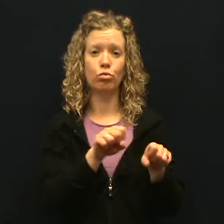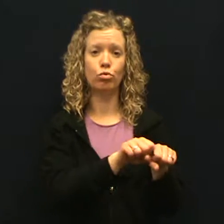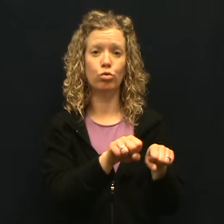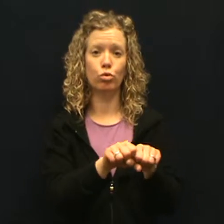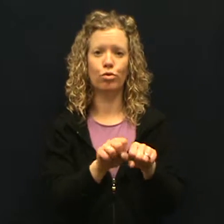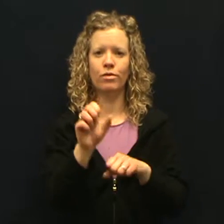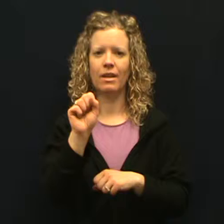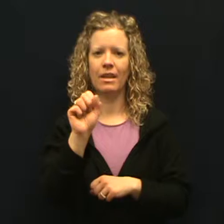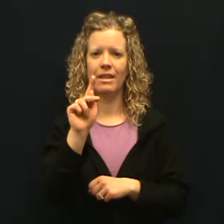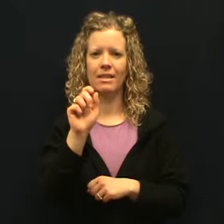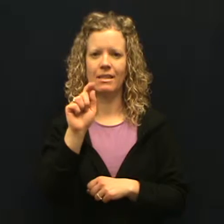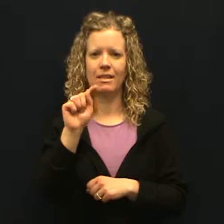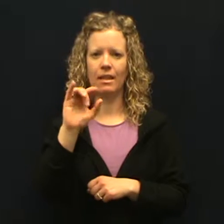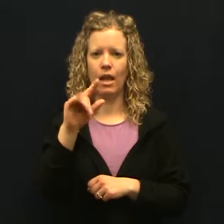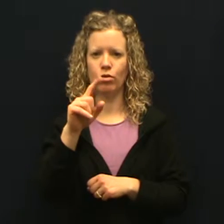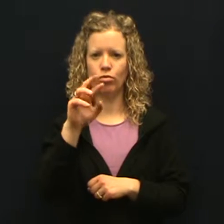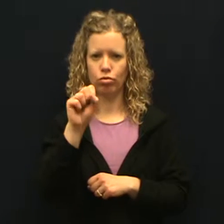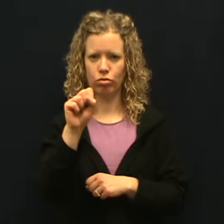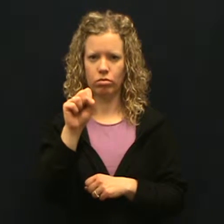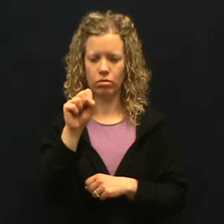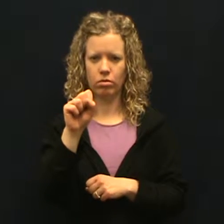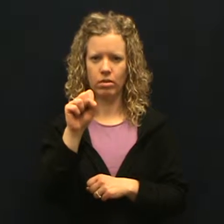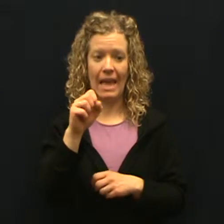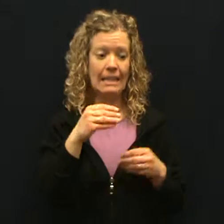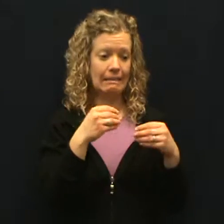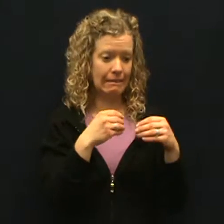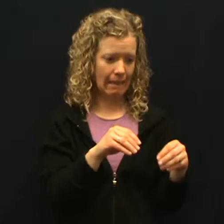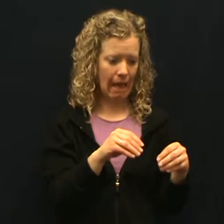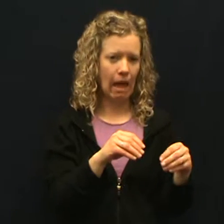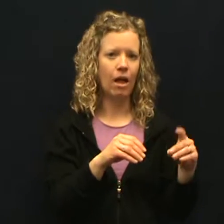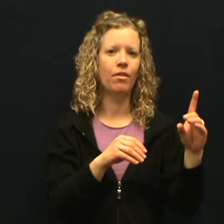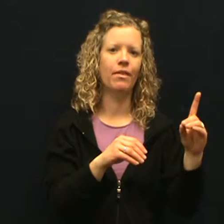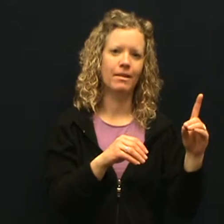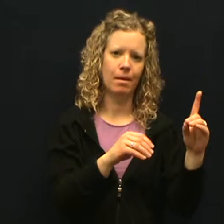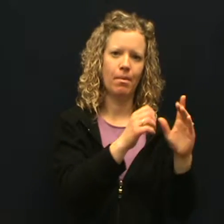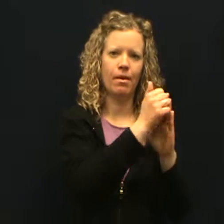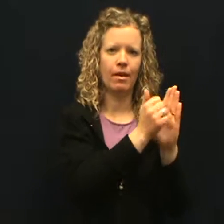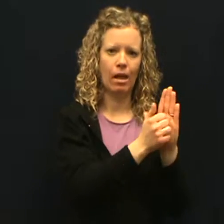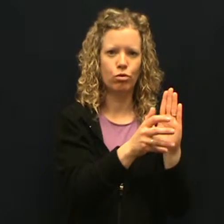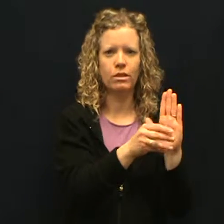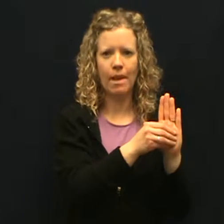make sales, they debit accounts receivable and credit sales revenue, and then later in the month,